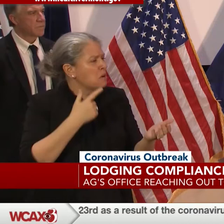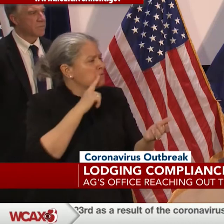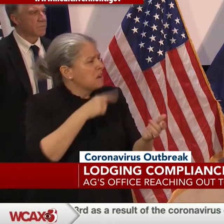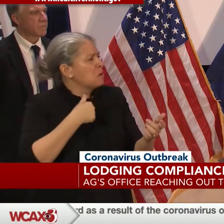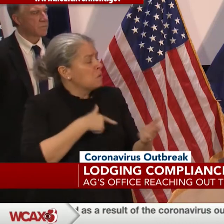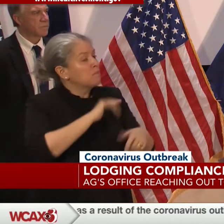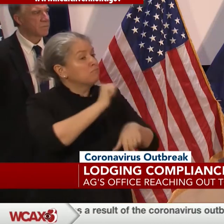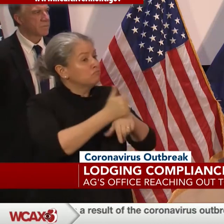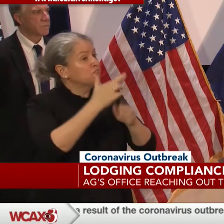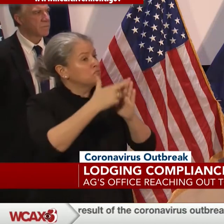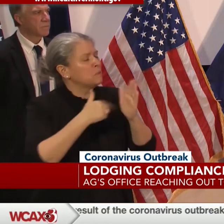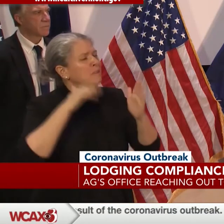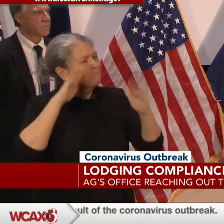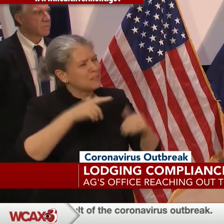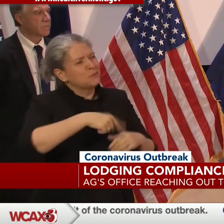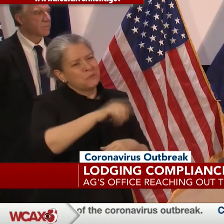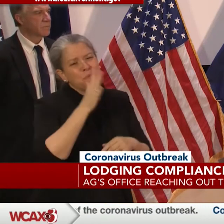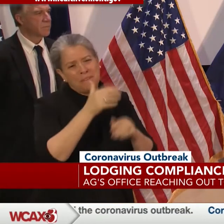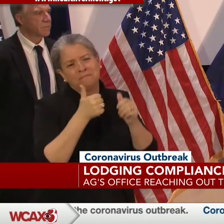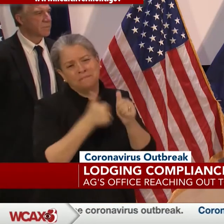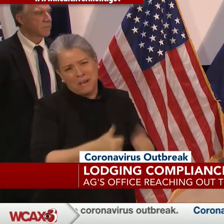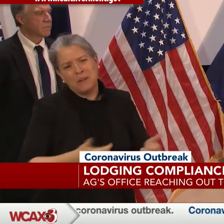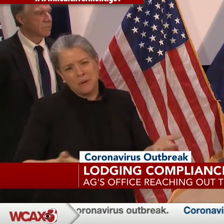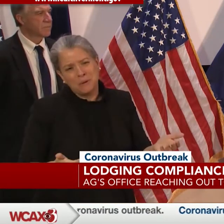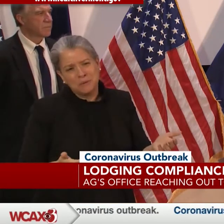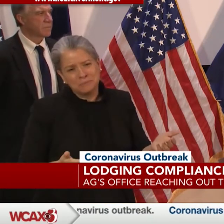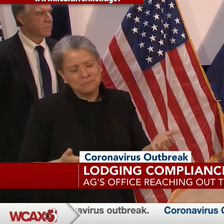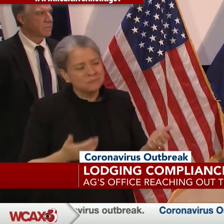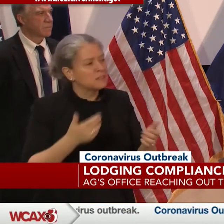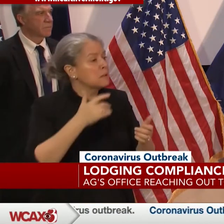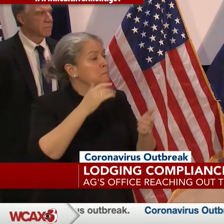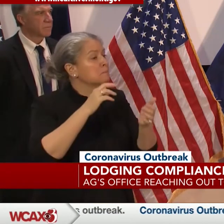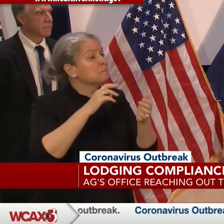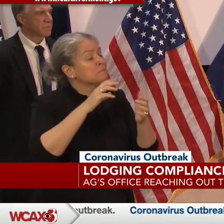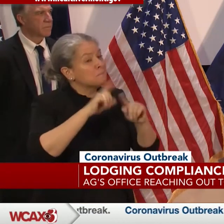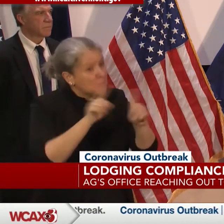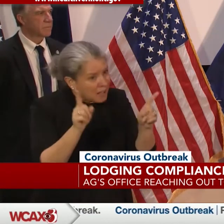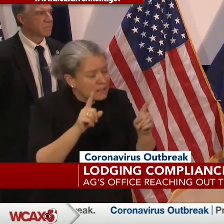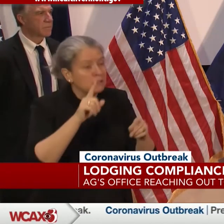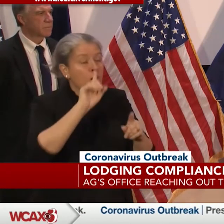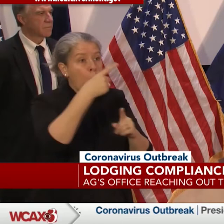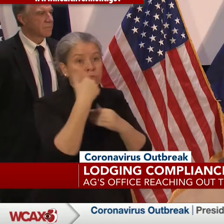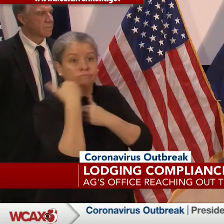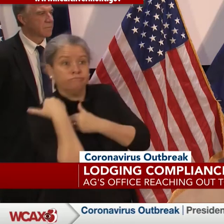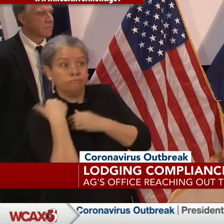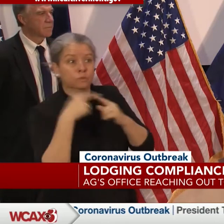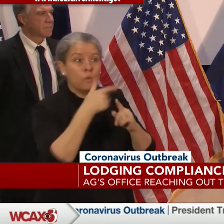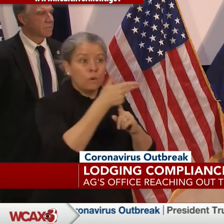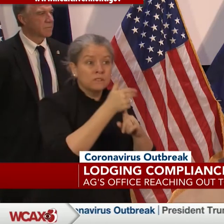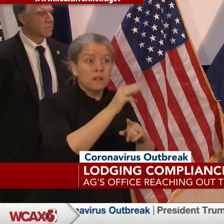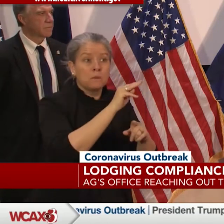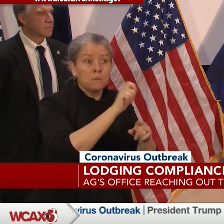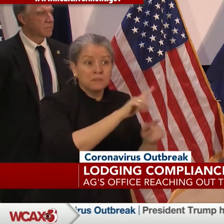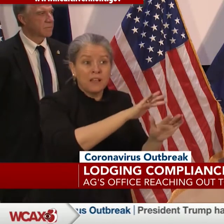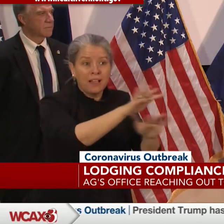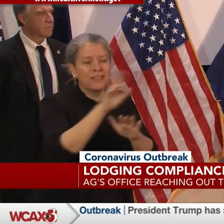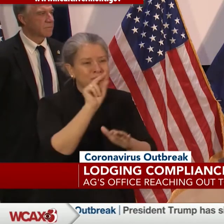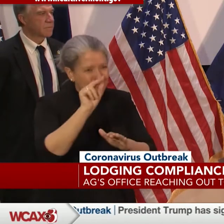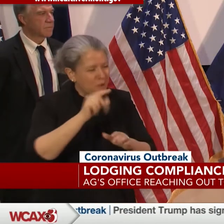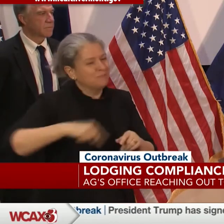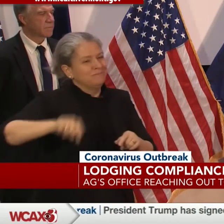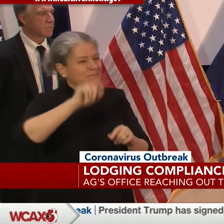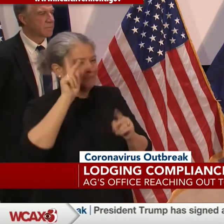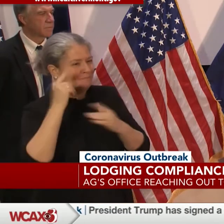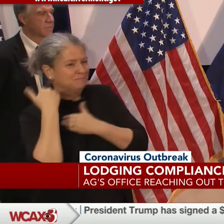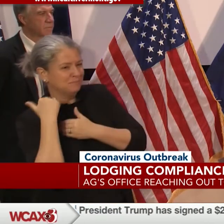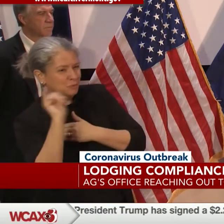That being said, we also know that we all have a role to play during this crisis. We're prepared to do our job. The Attorney General's office is